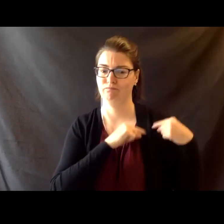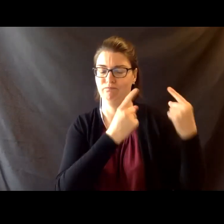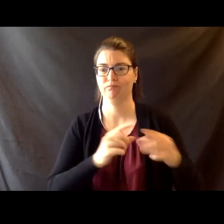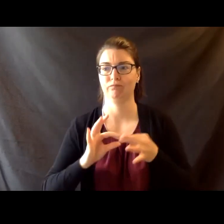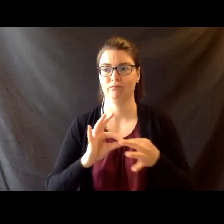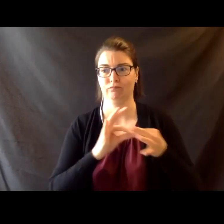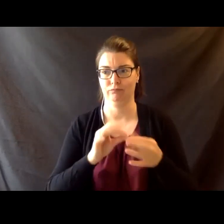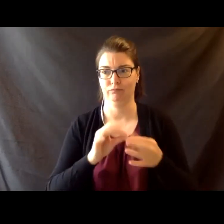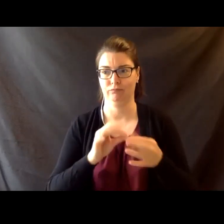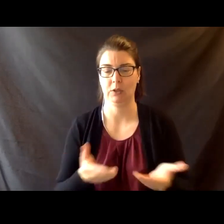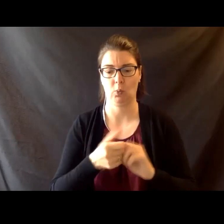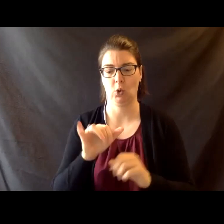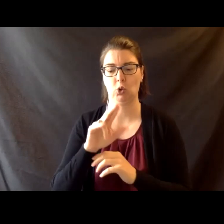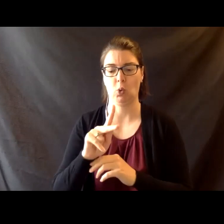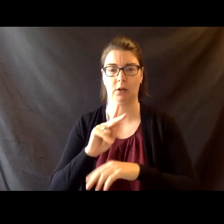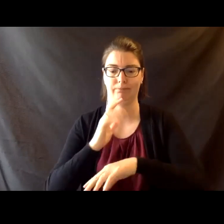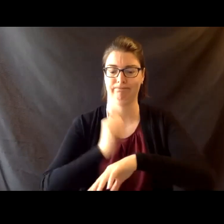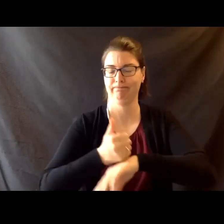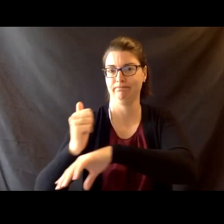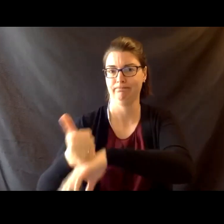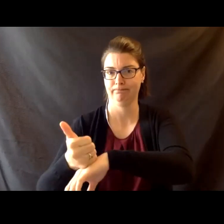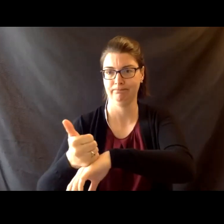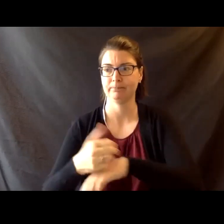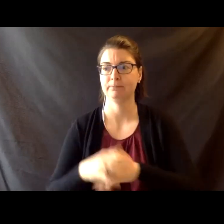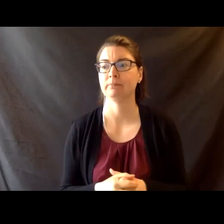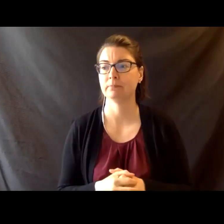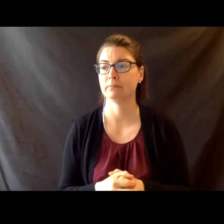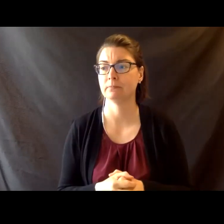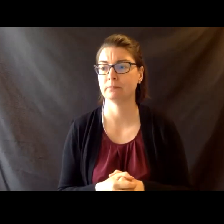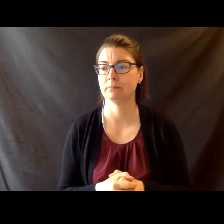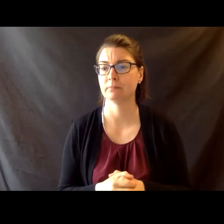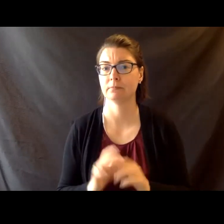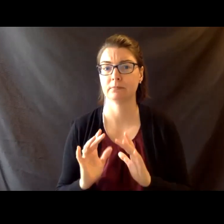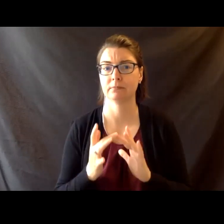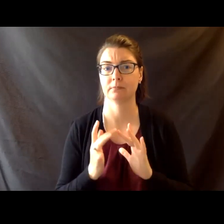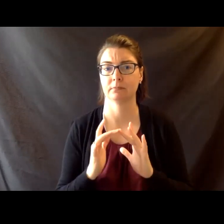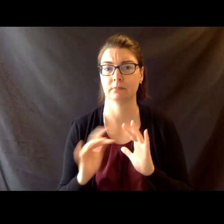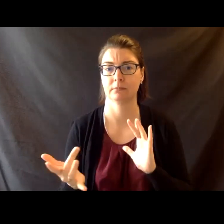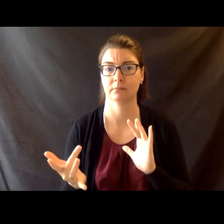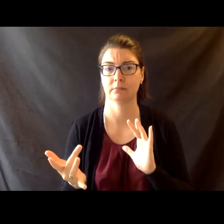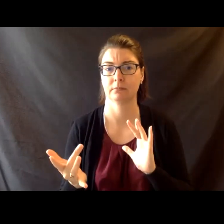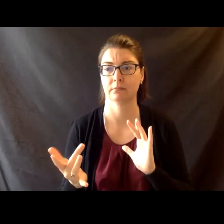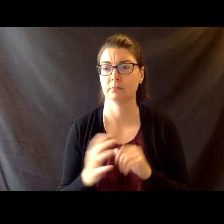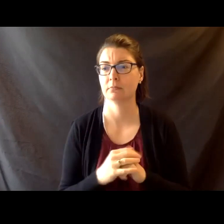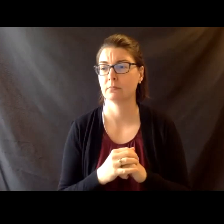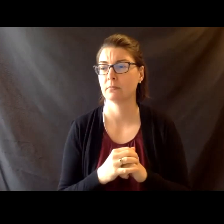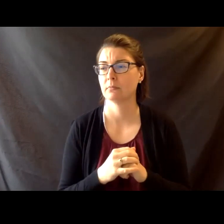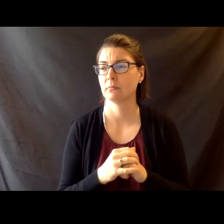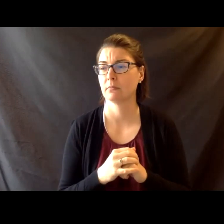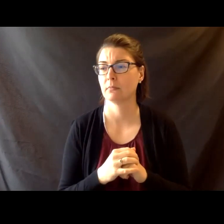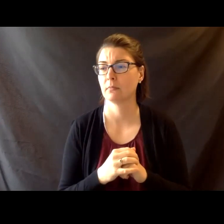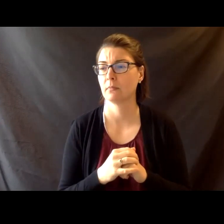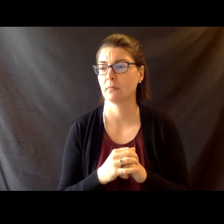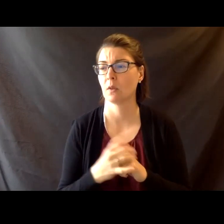University campuses are located that precede the establishment of York University. York University acknowledges its presence on the